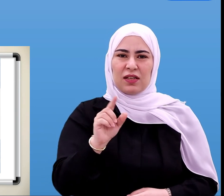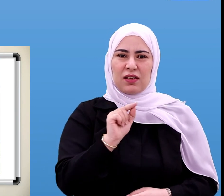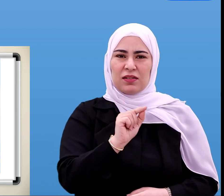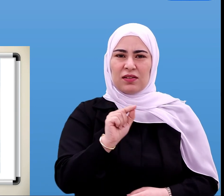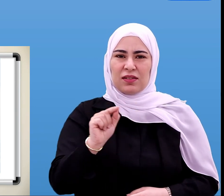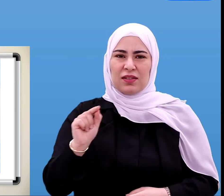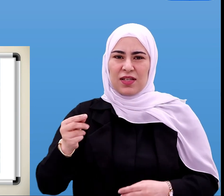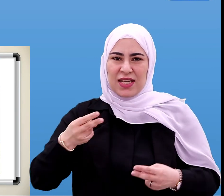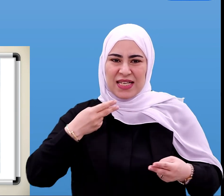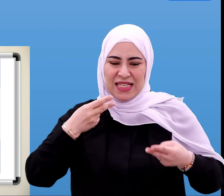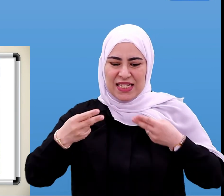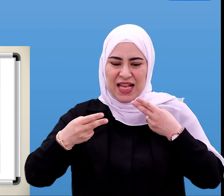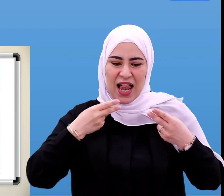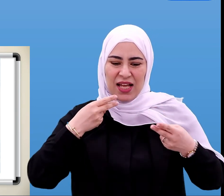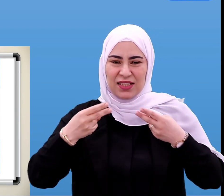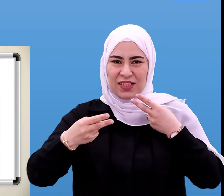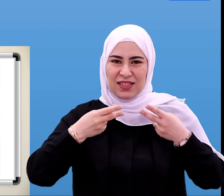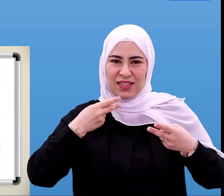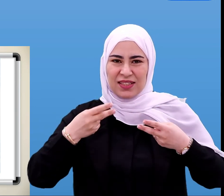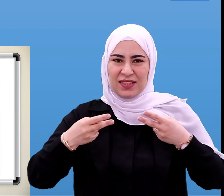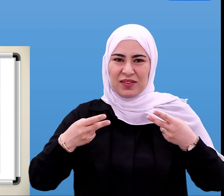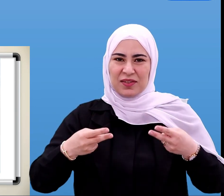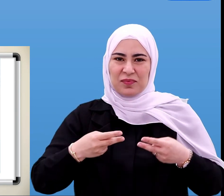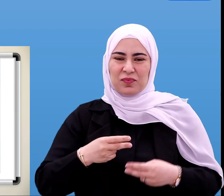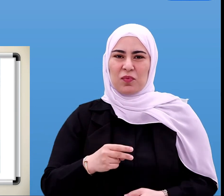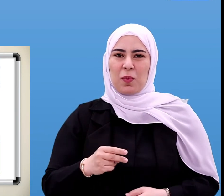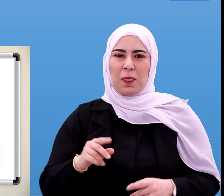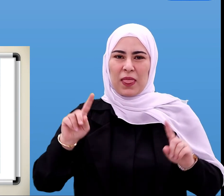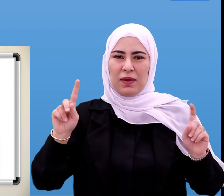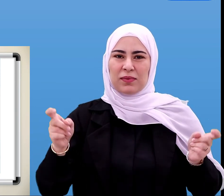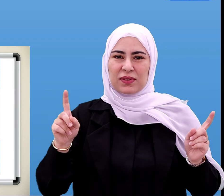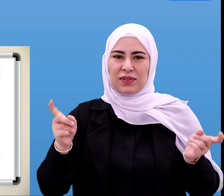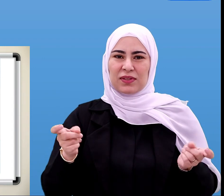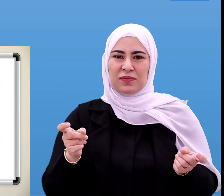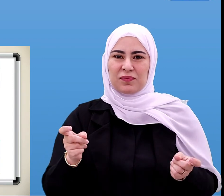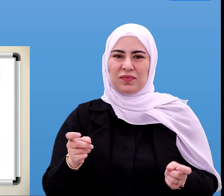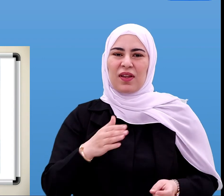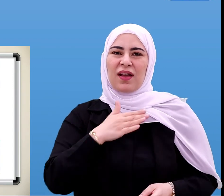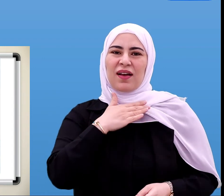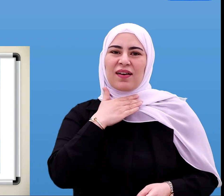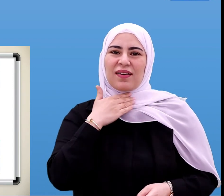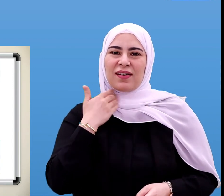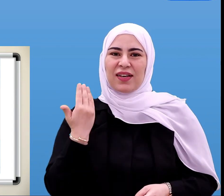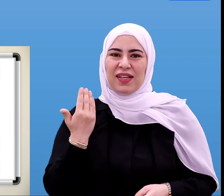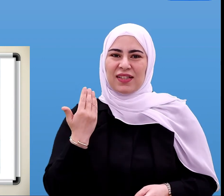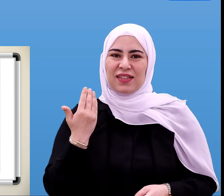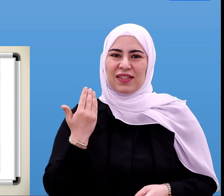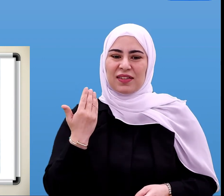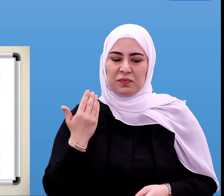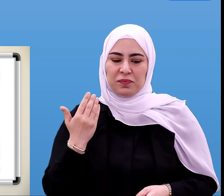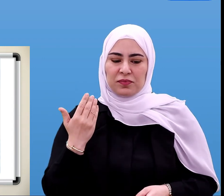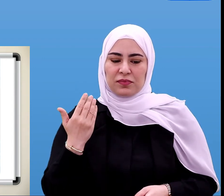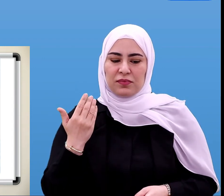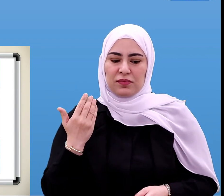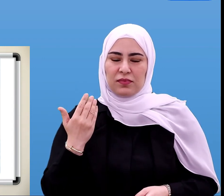Green, huge, delicious. So how are you going to put